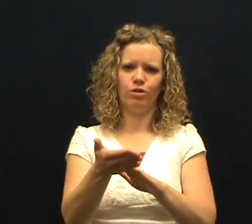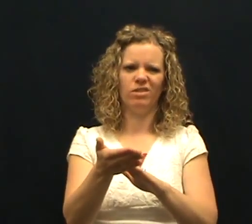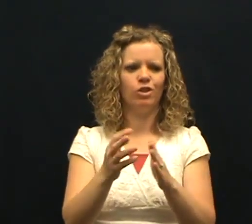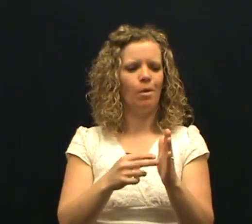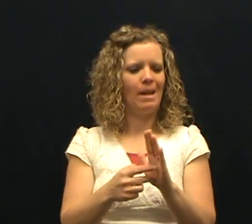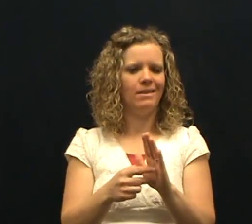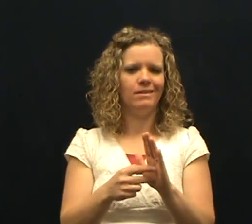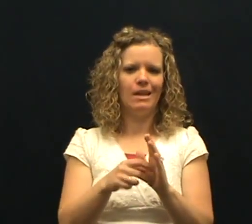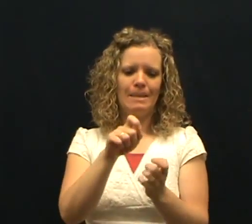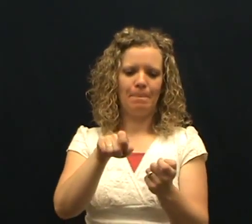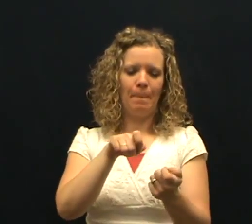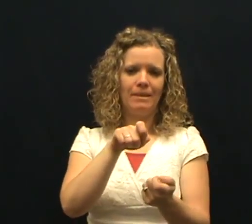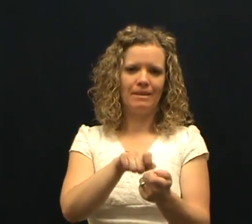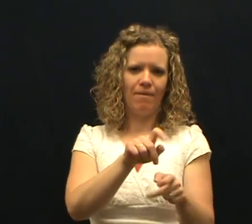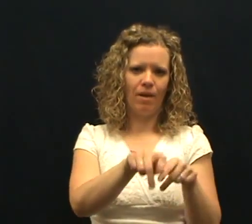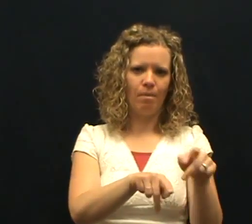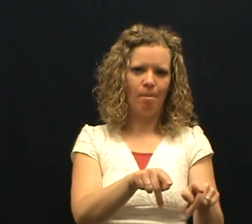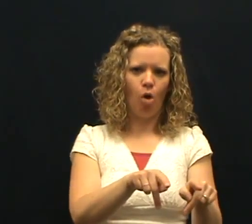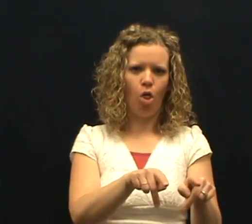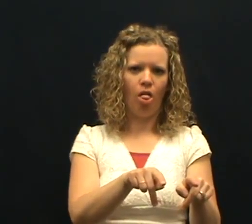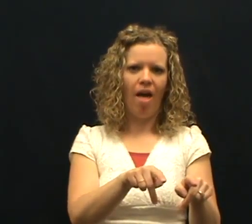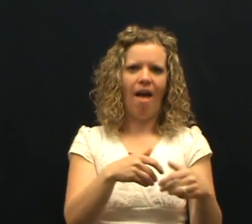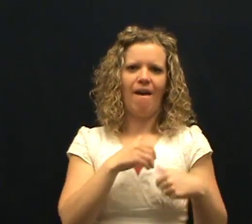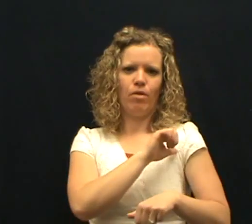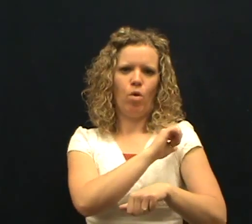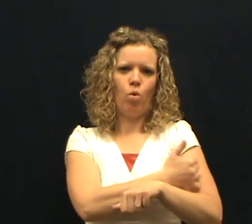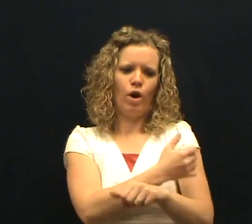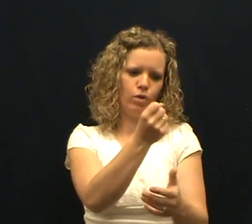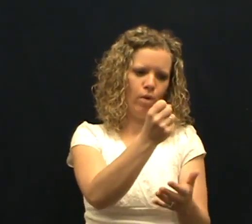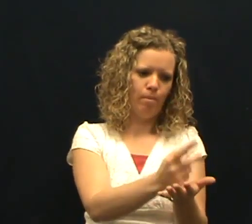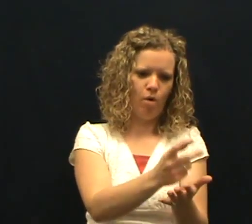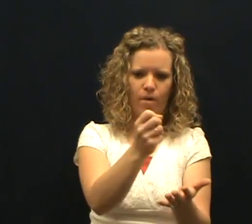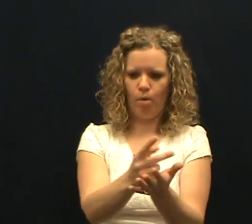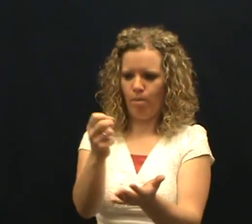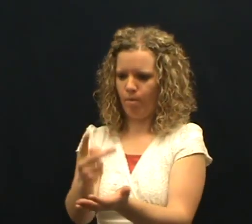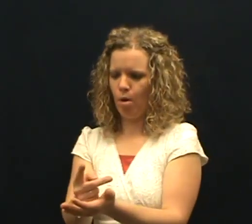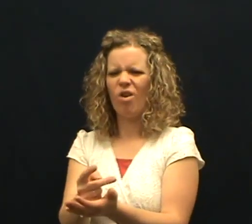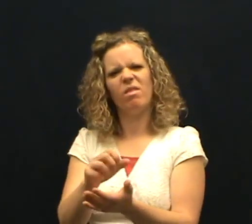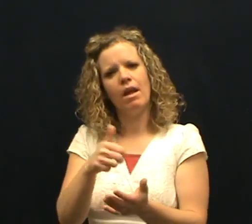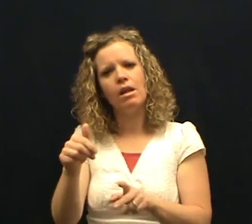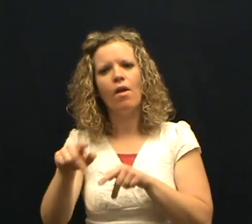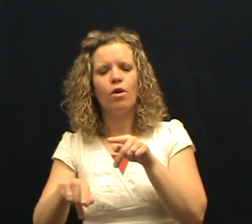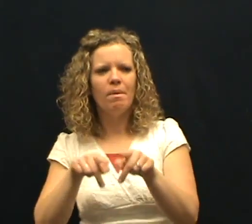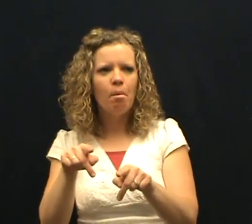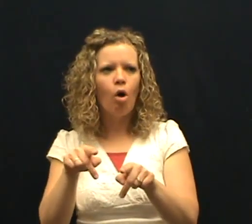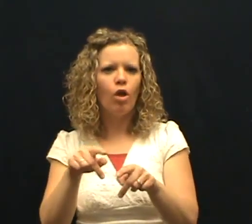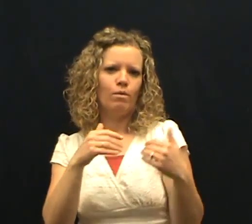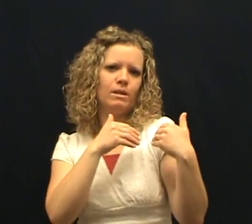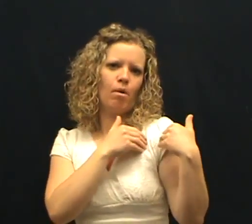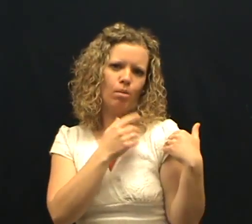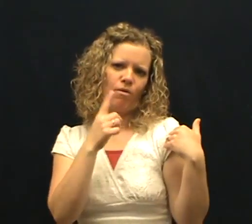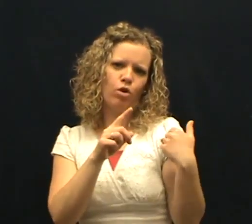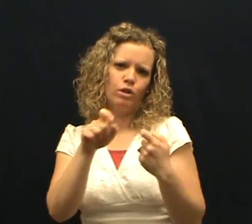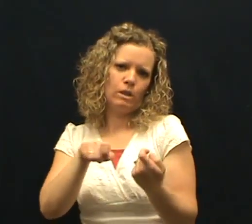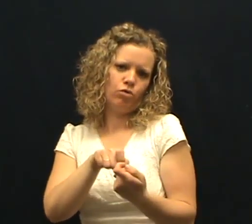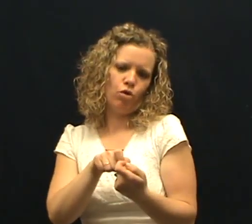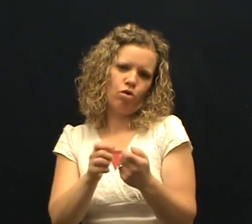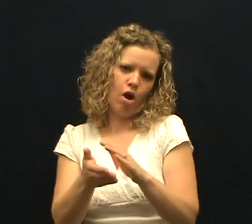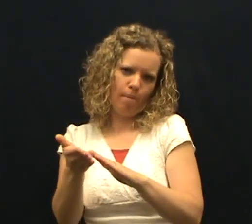can approve things, certain people can perform certain operations, that type of thing, to